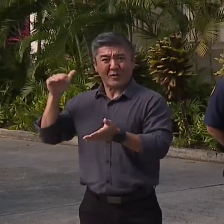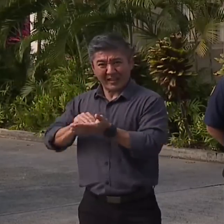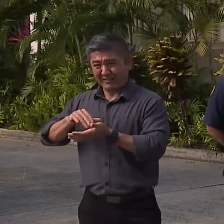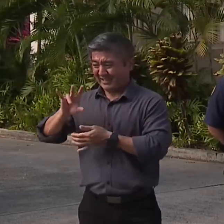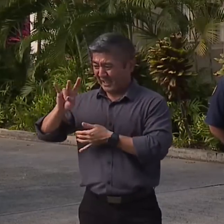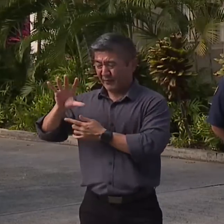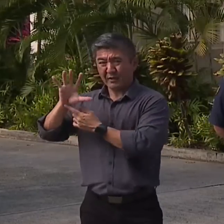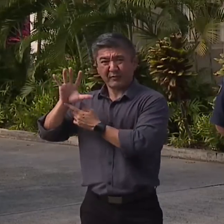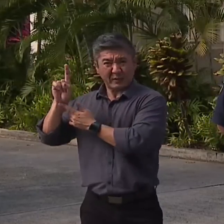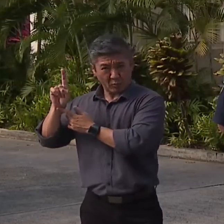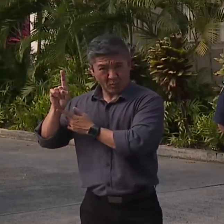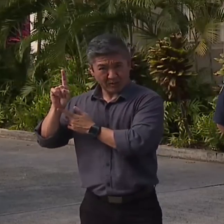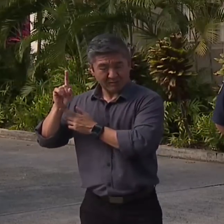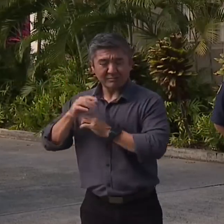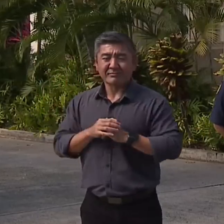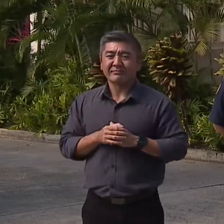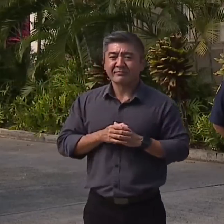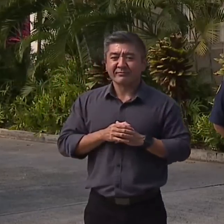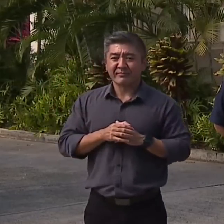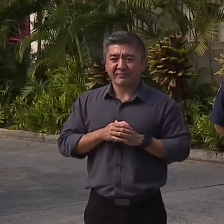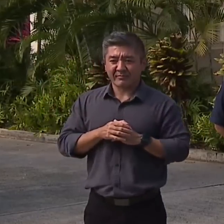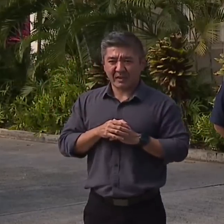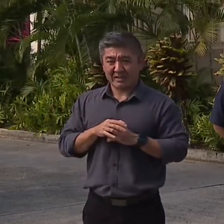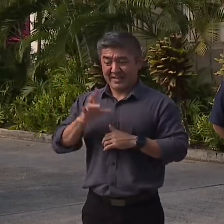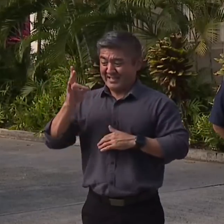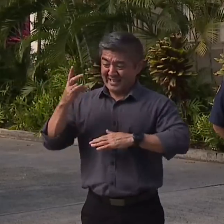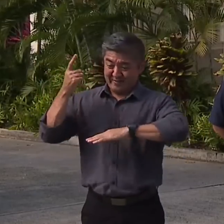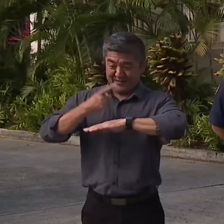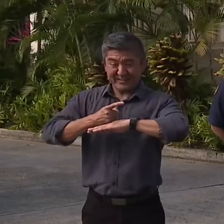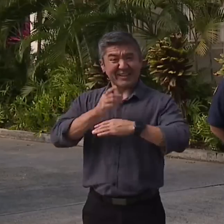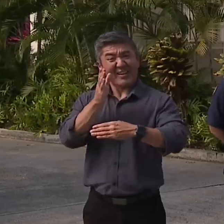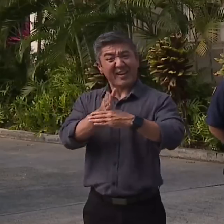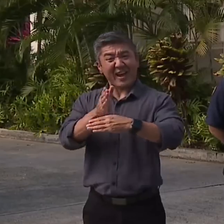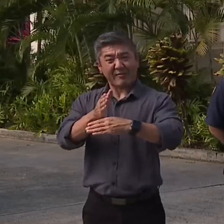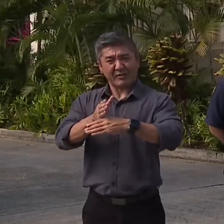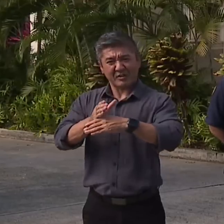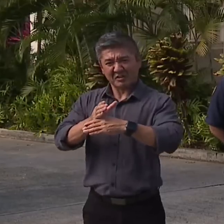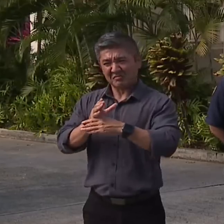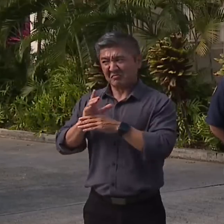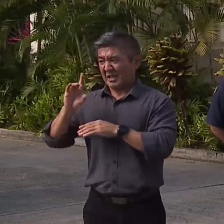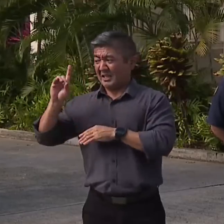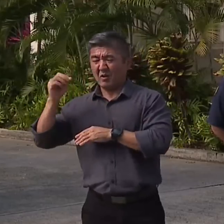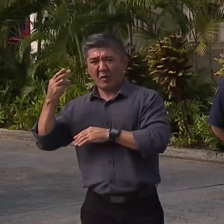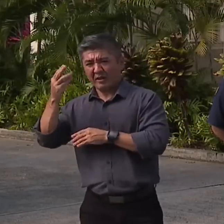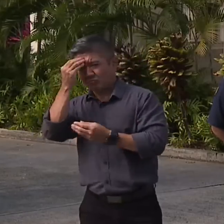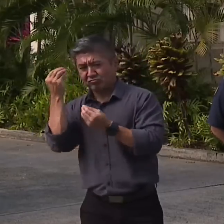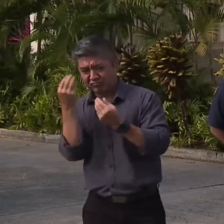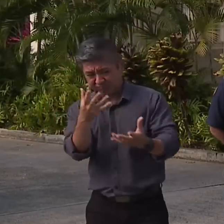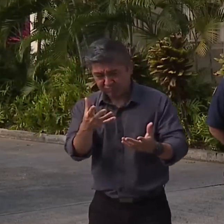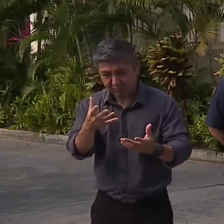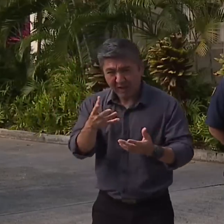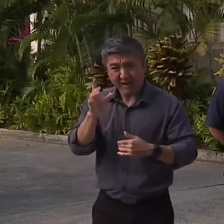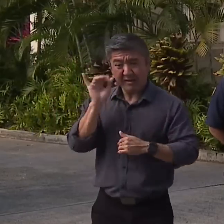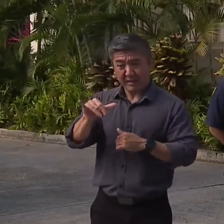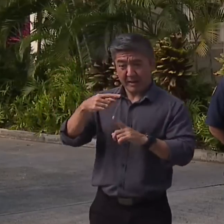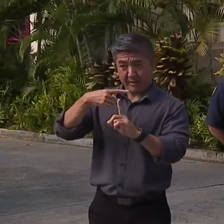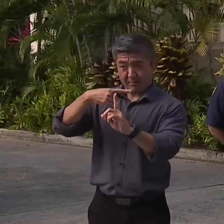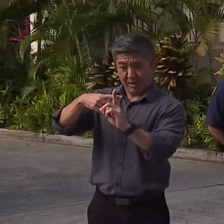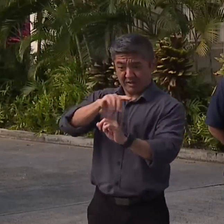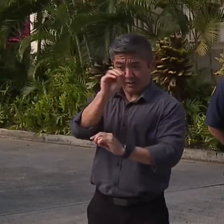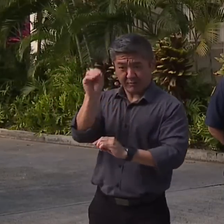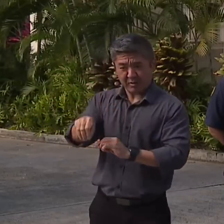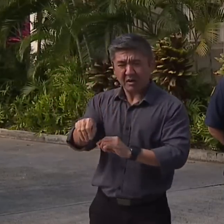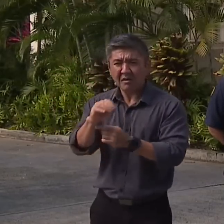44,751. On the 7-day average for surge testing, according to Department of Health, that positivity rate